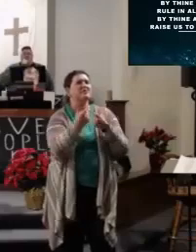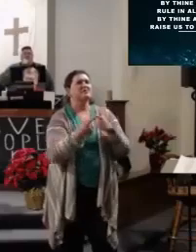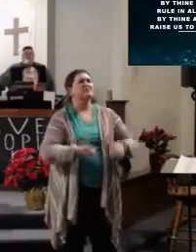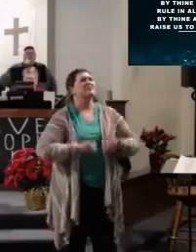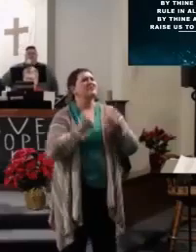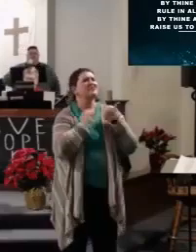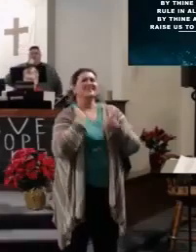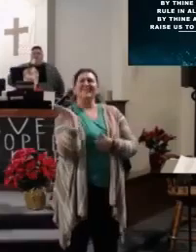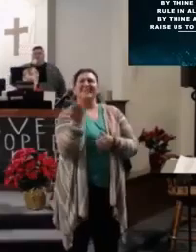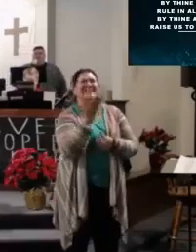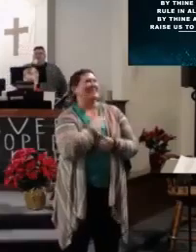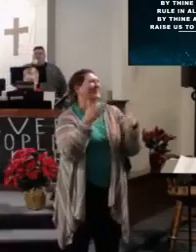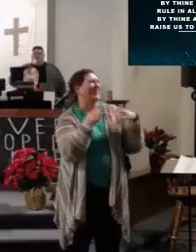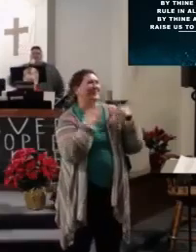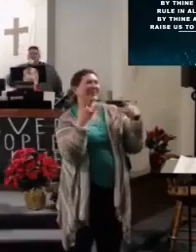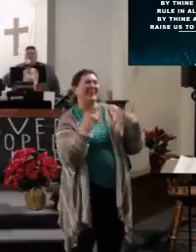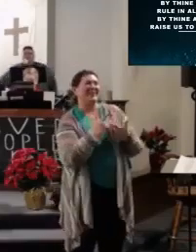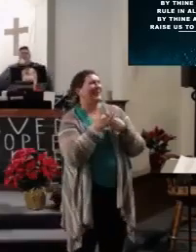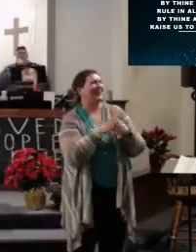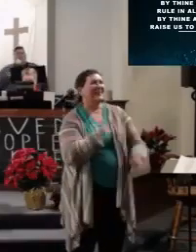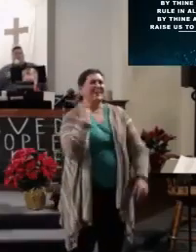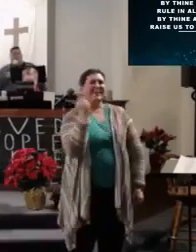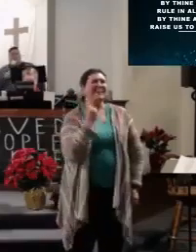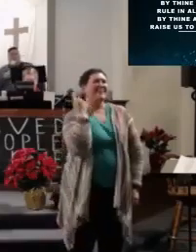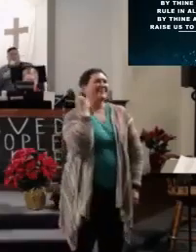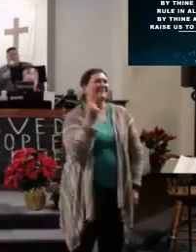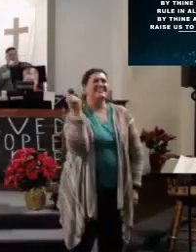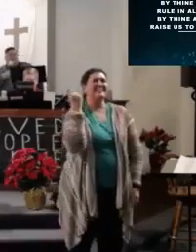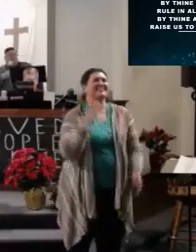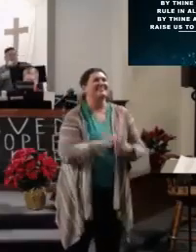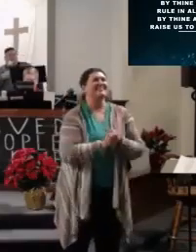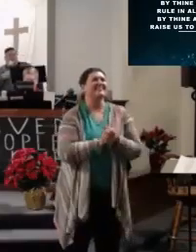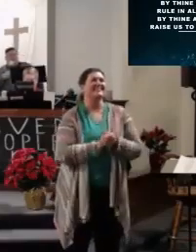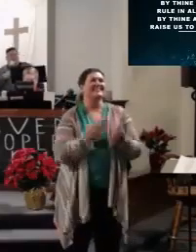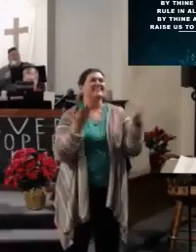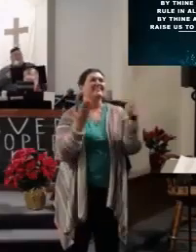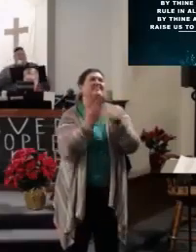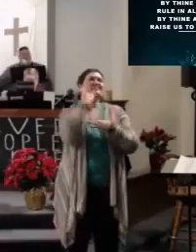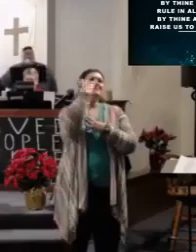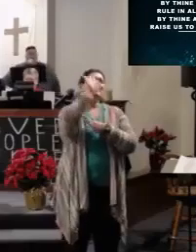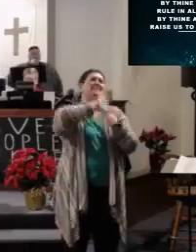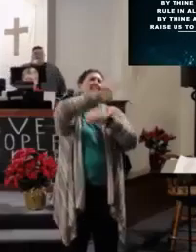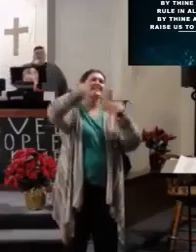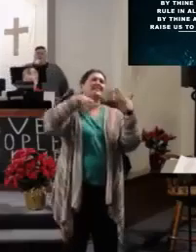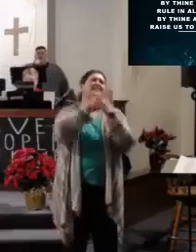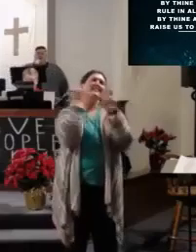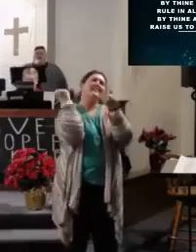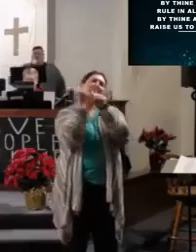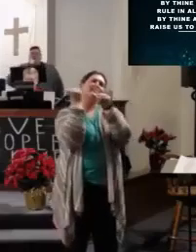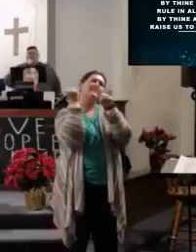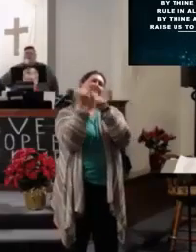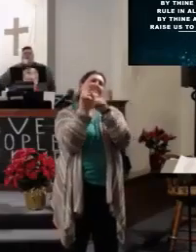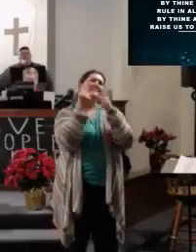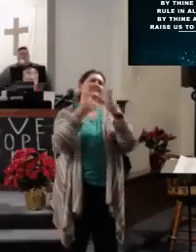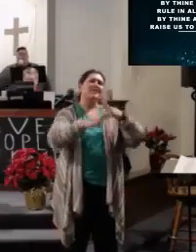spirit, ruling all our hearts alone, by thine